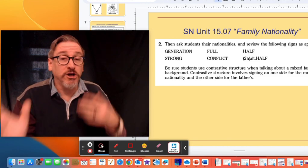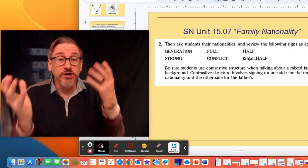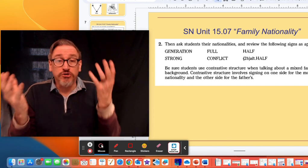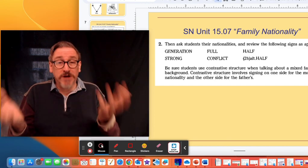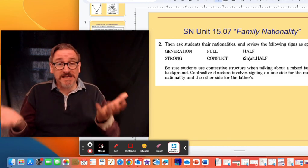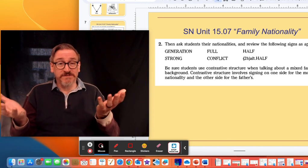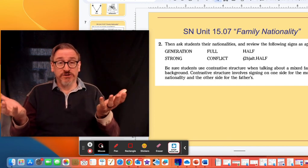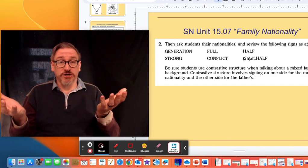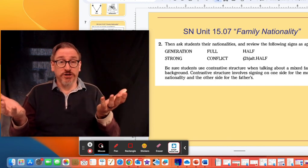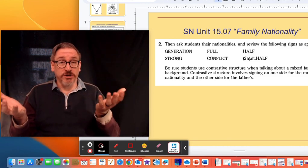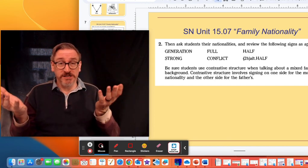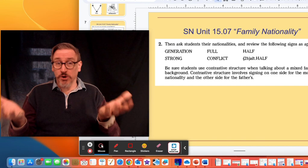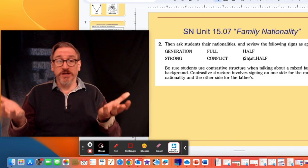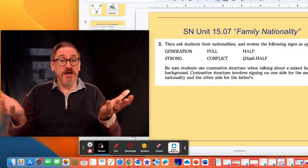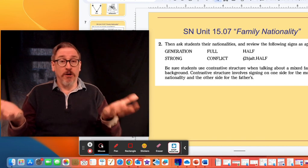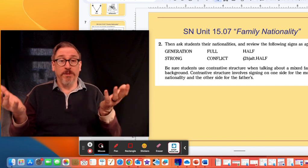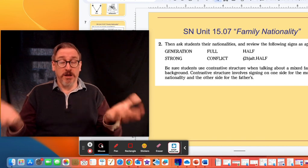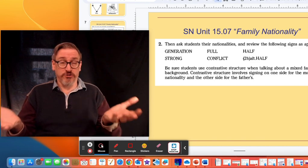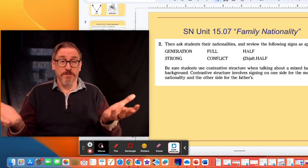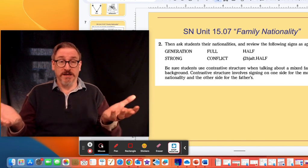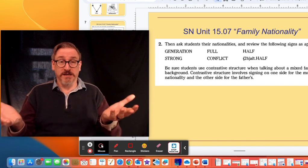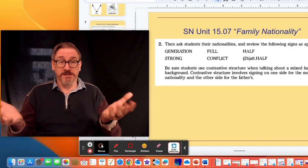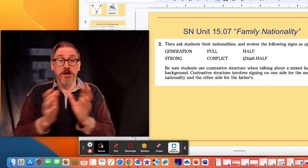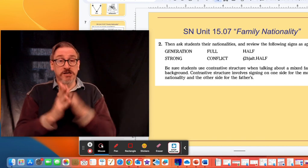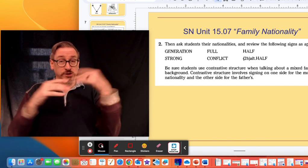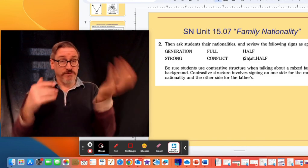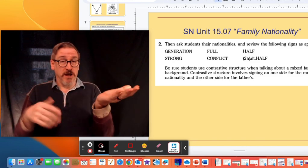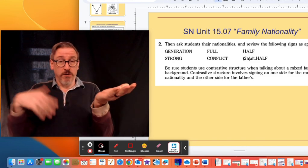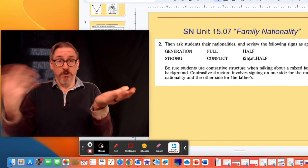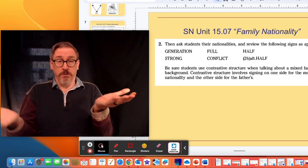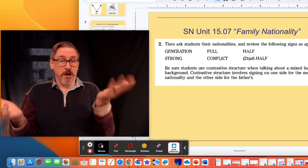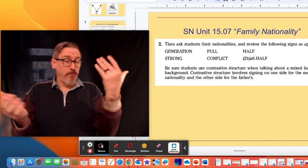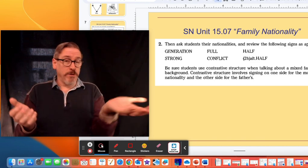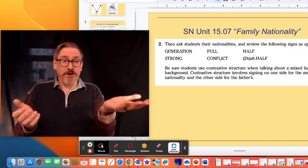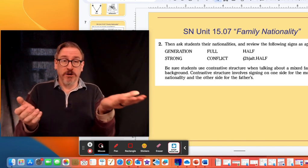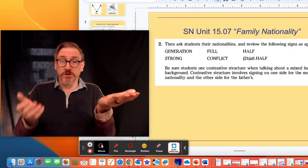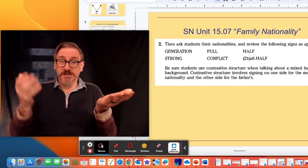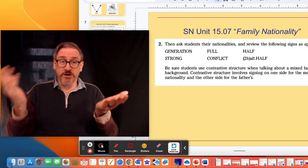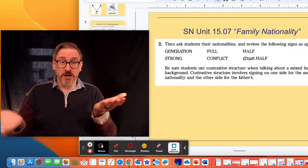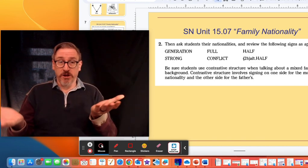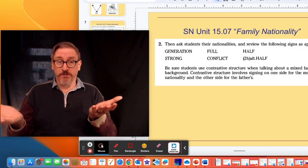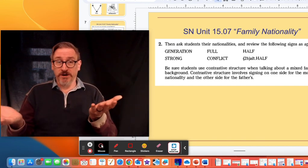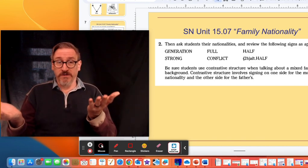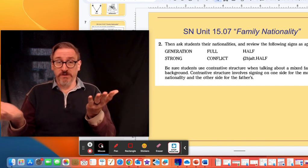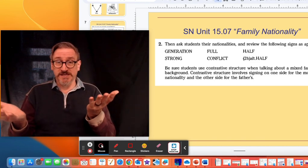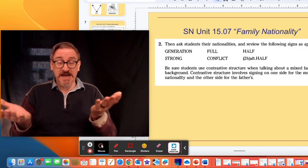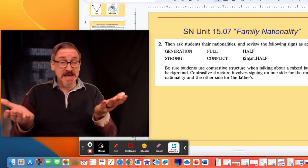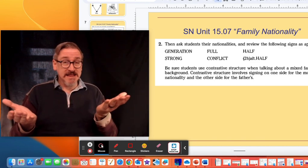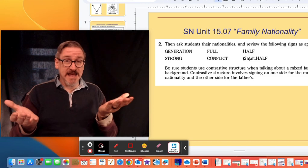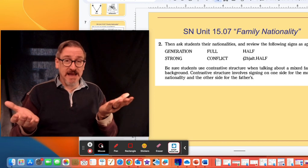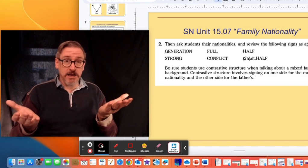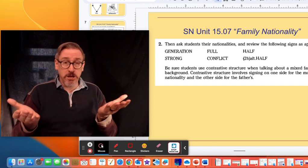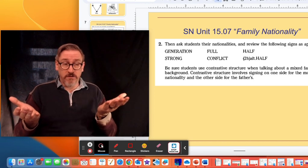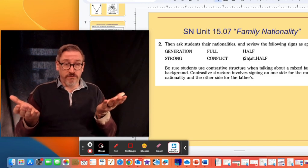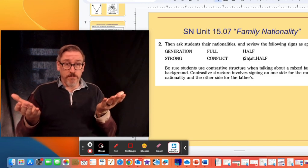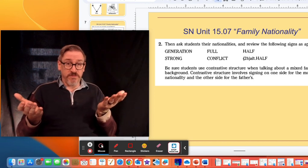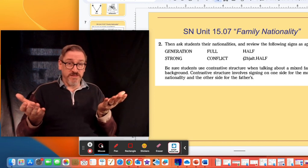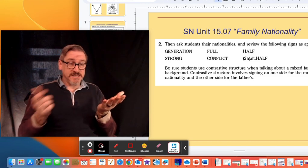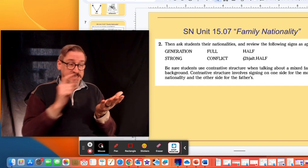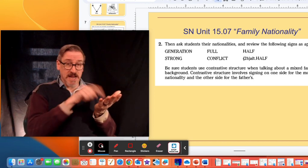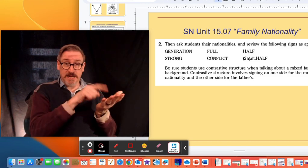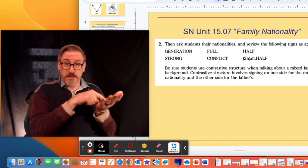And the contrastive structure is going to help tremendously. So you've got one parent on one side, another parent on the other side. Then